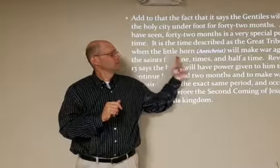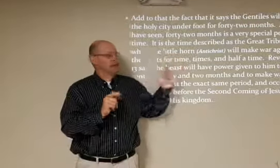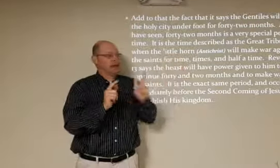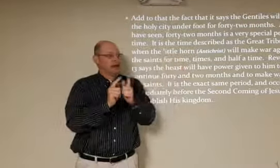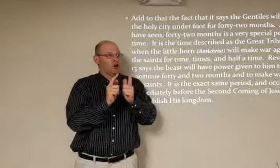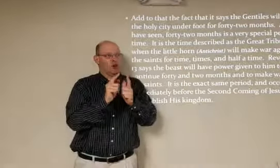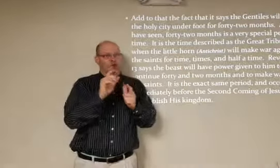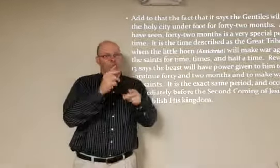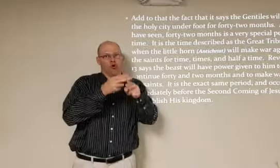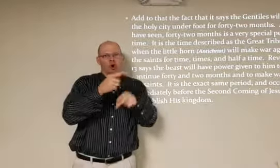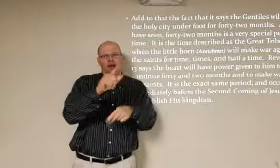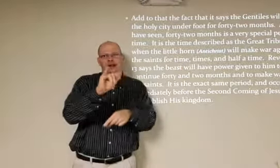when the little horn,